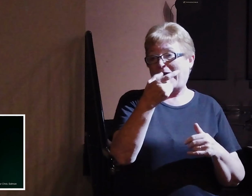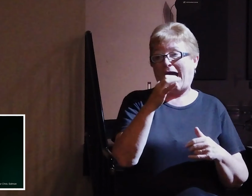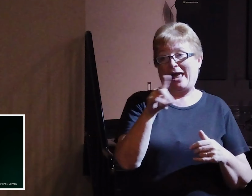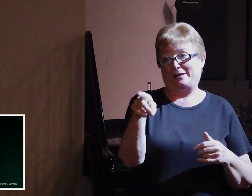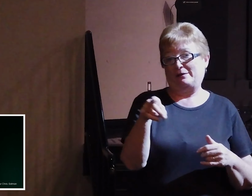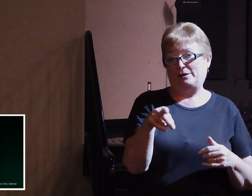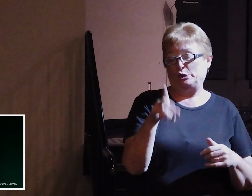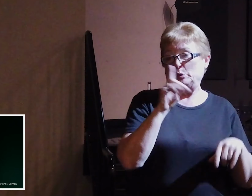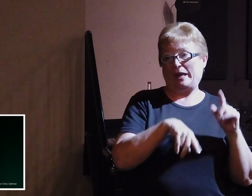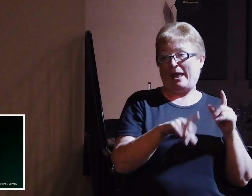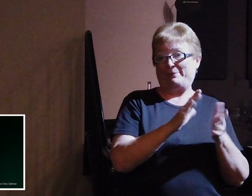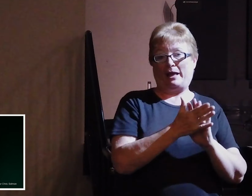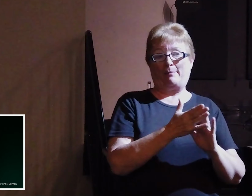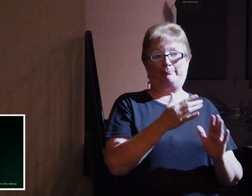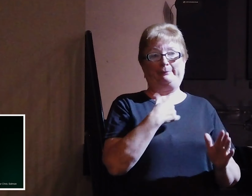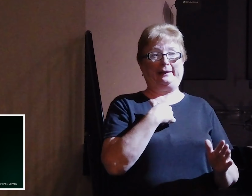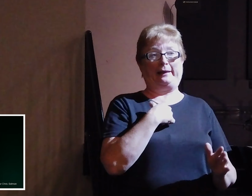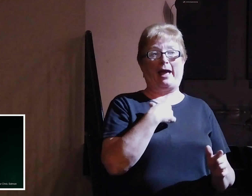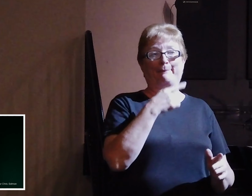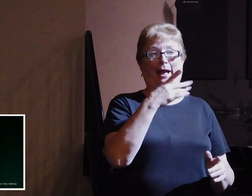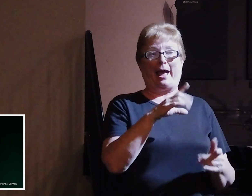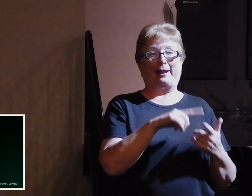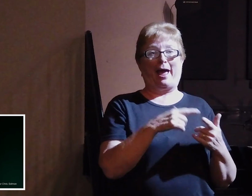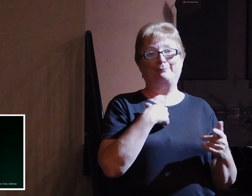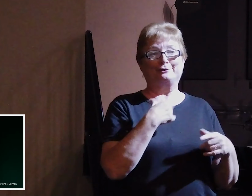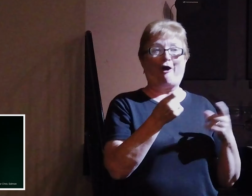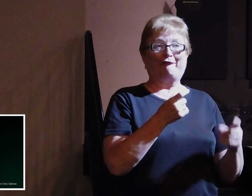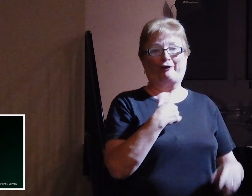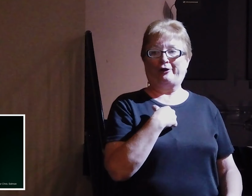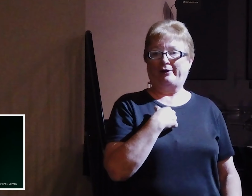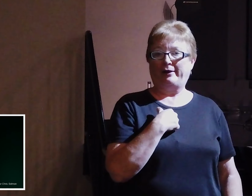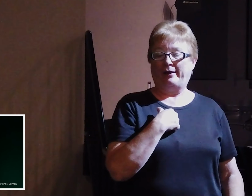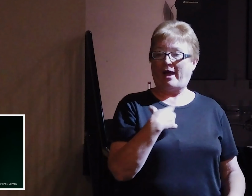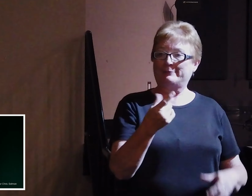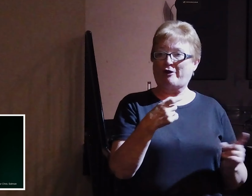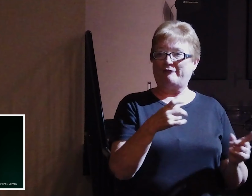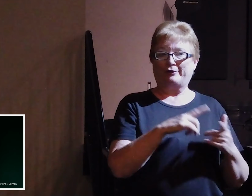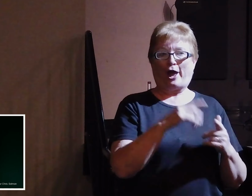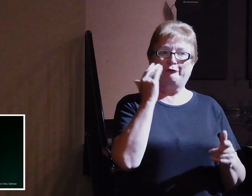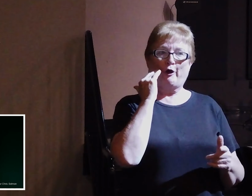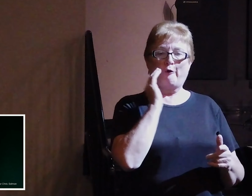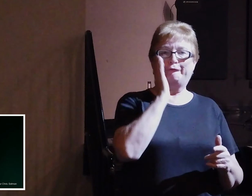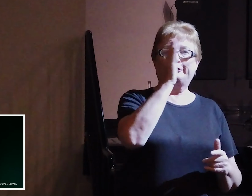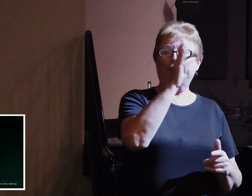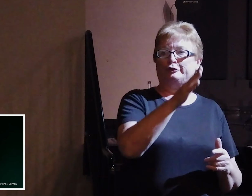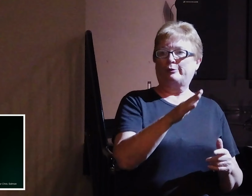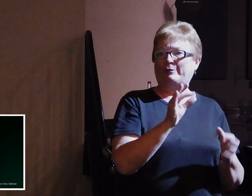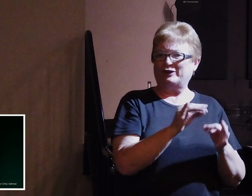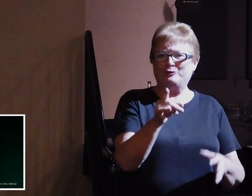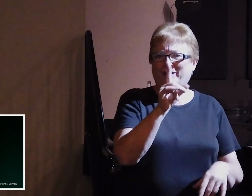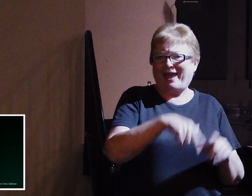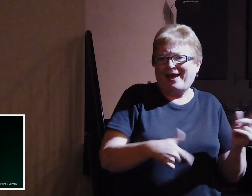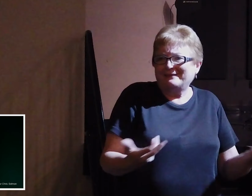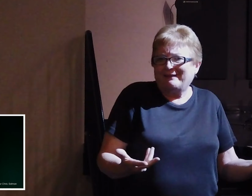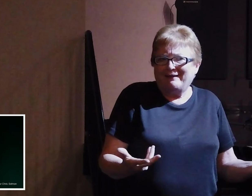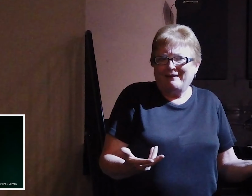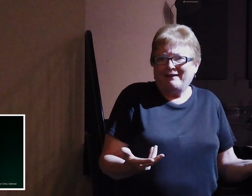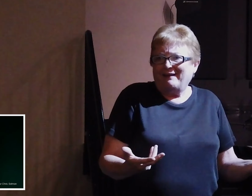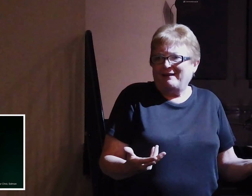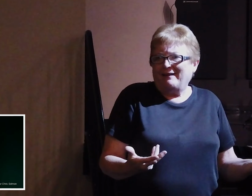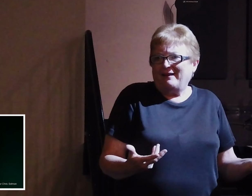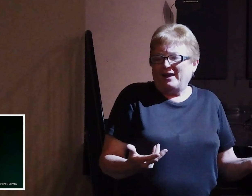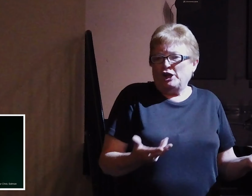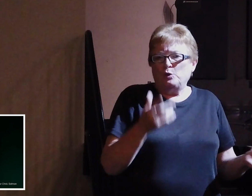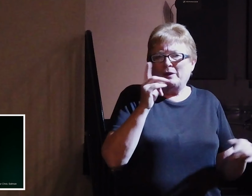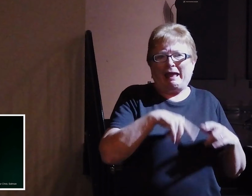be God. You're not called to be sovereign. We're not called to know the future perfectly, to try as we might to figure out all